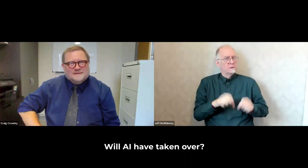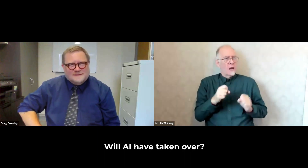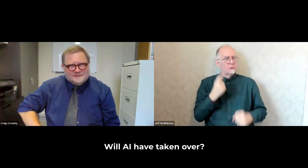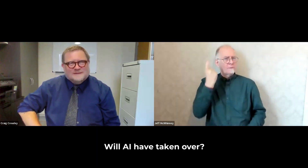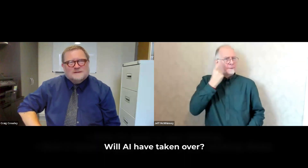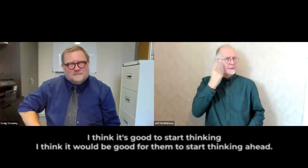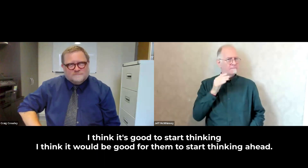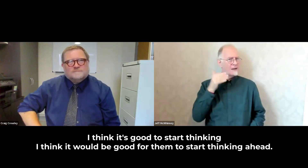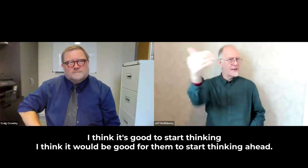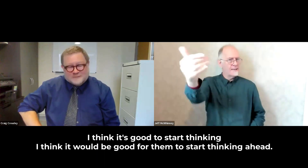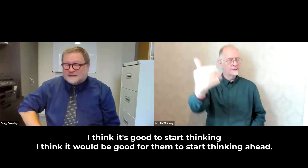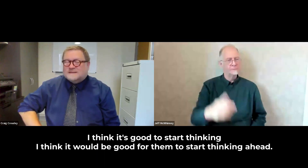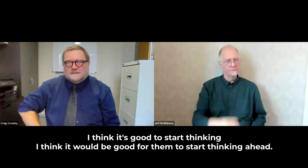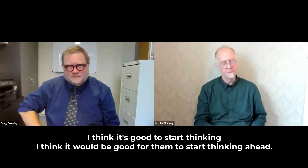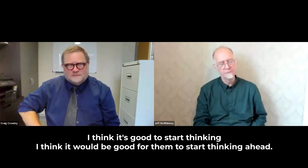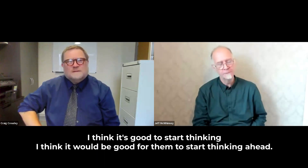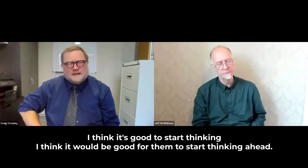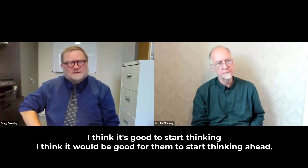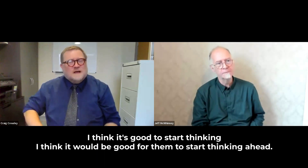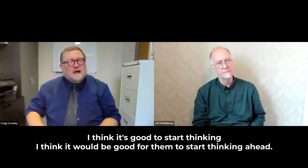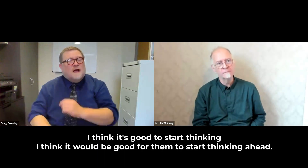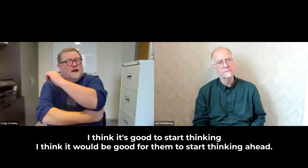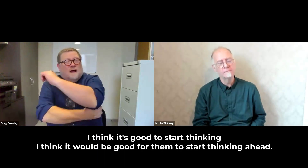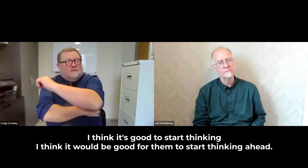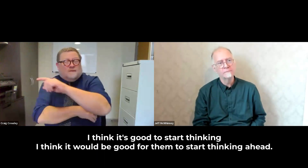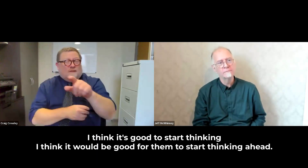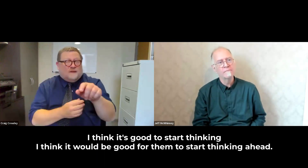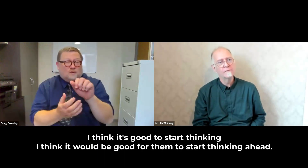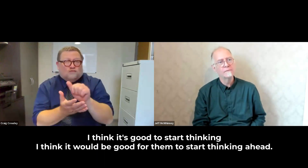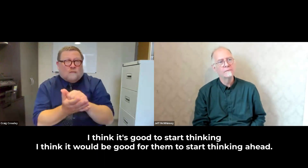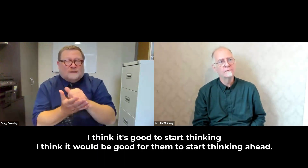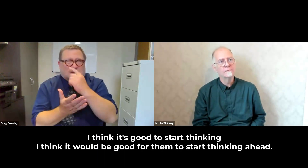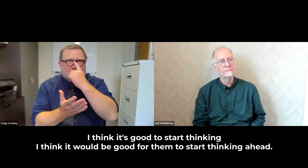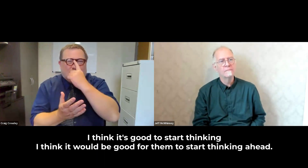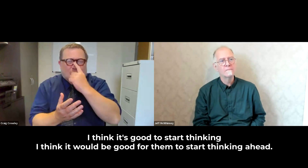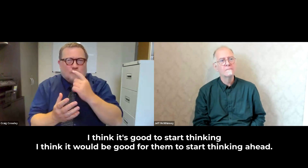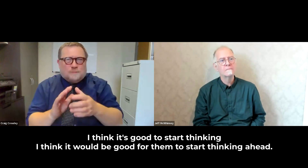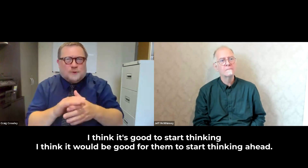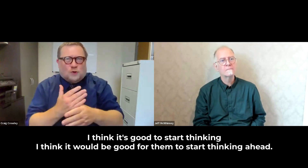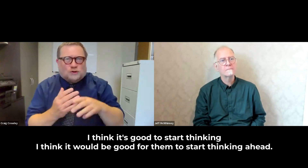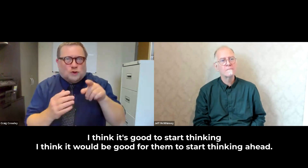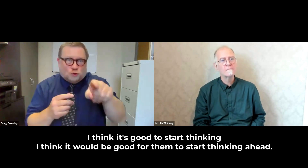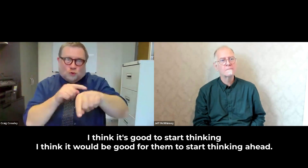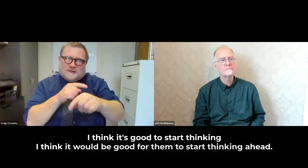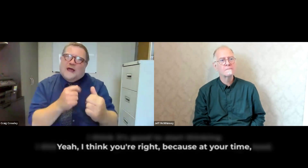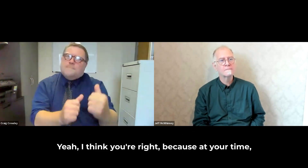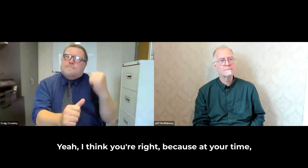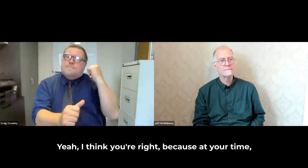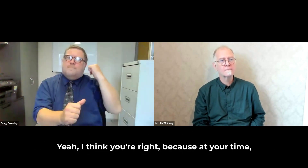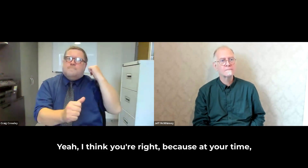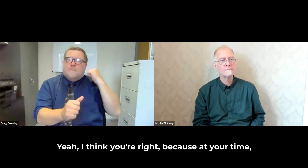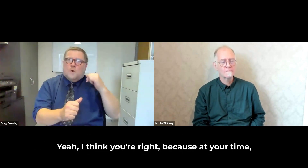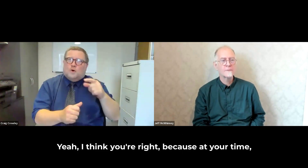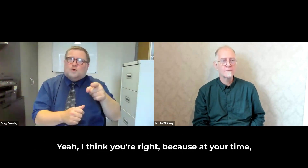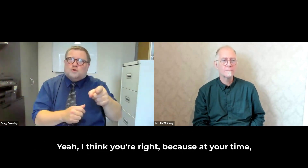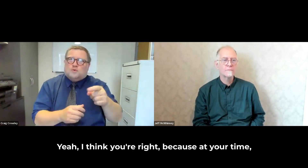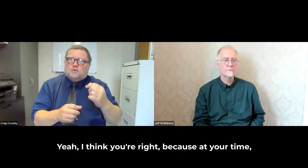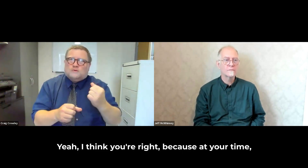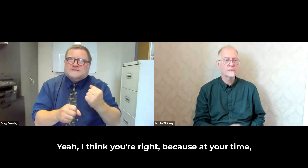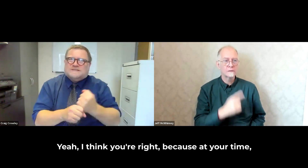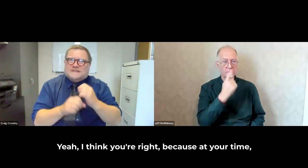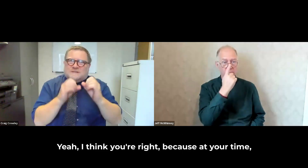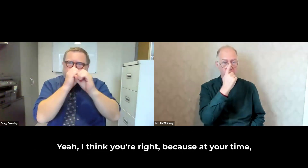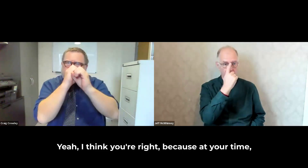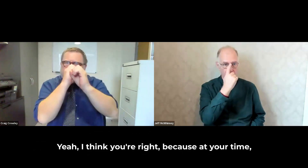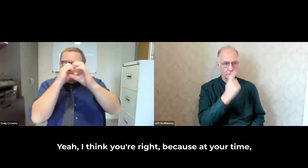taken over? I think it's good to start thinking. I think it would be good for them to start thinking ahead. Yeah, I think you're